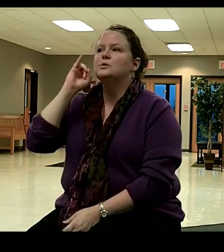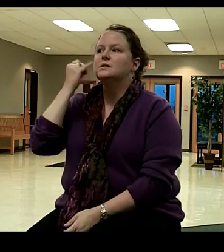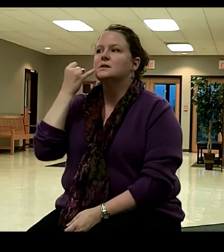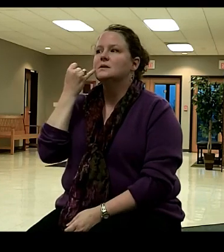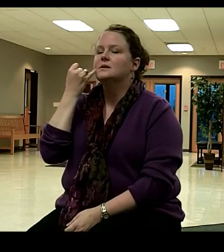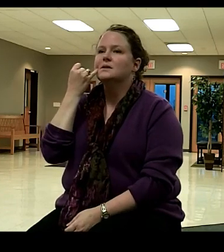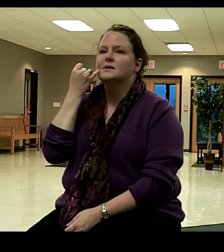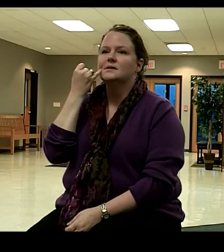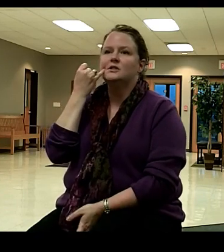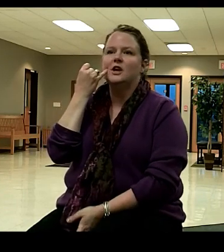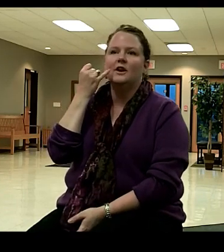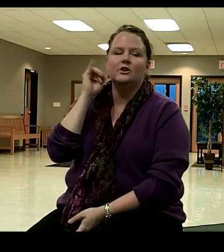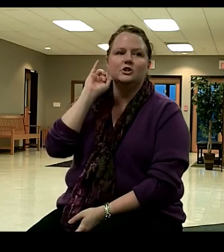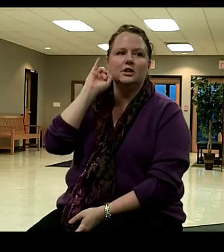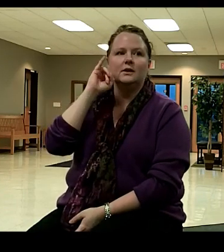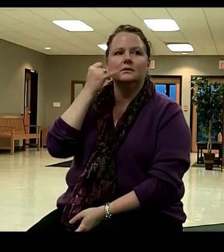Juice. It's a J on your cheek.